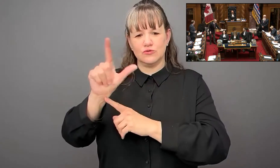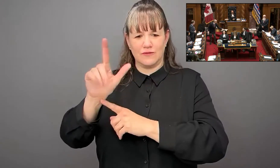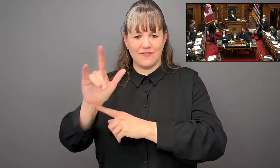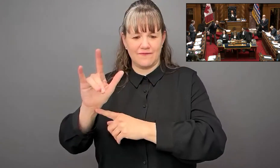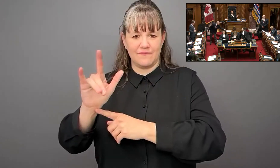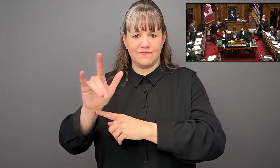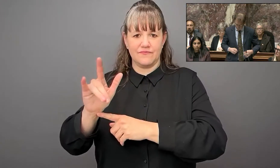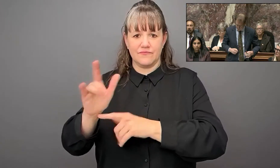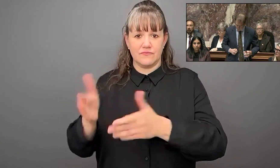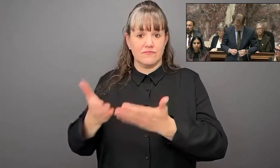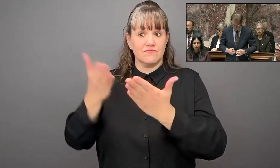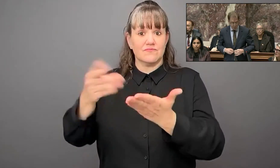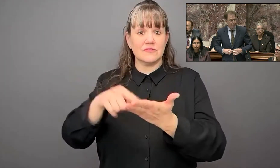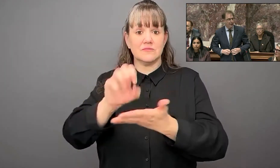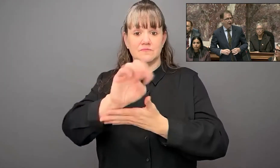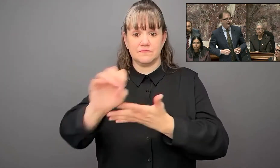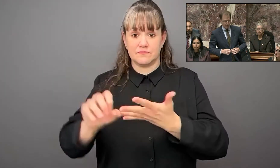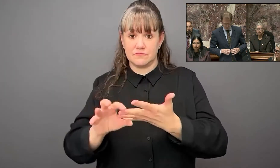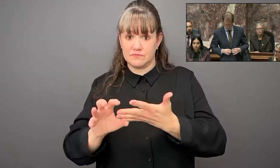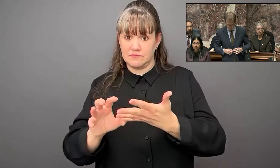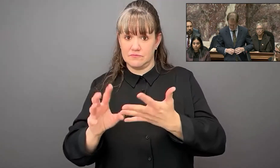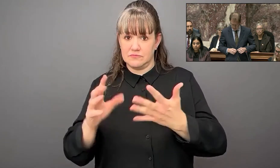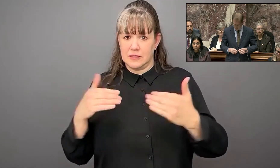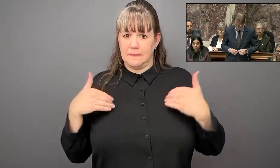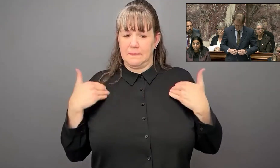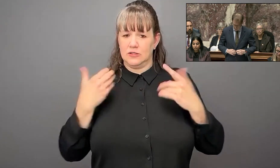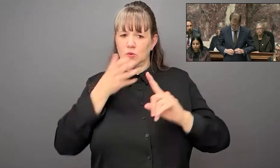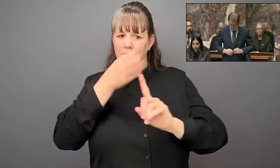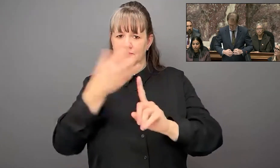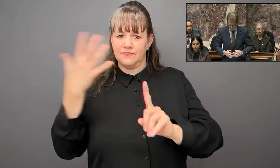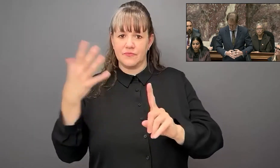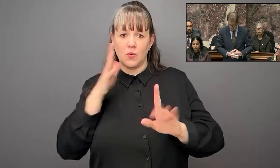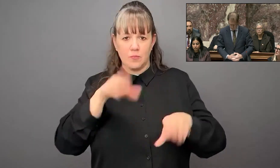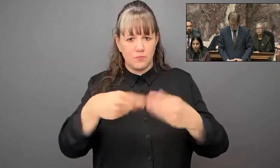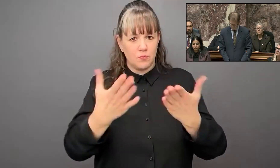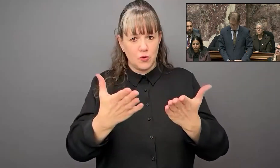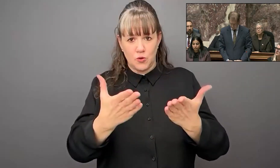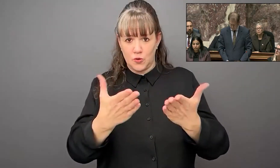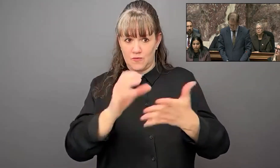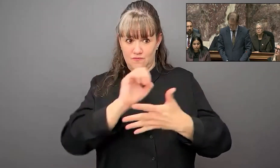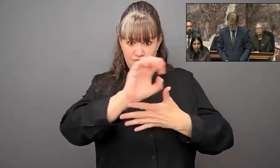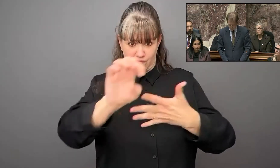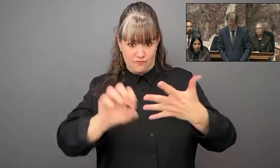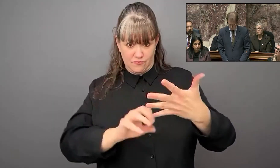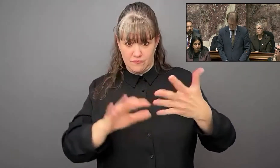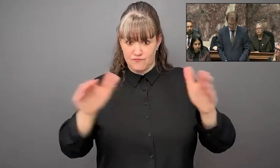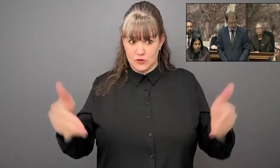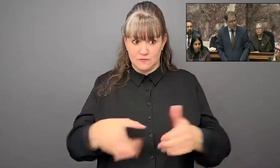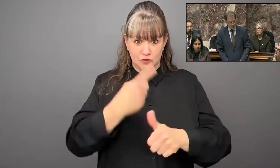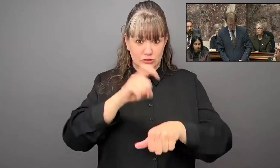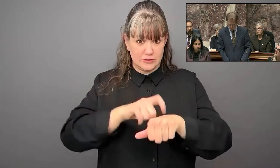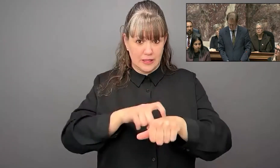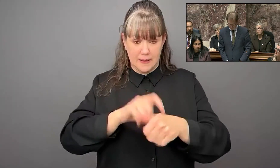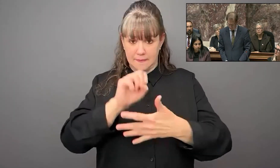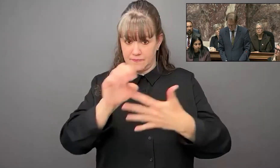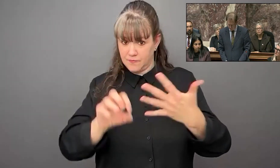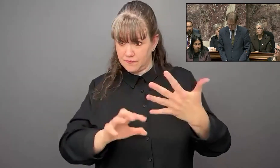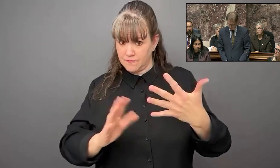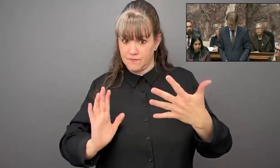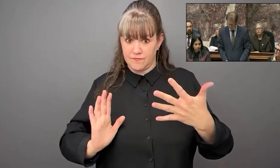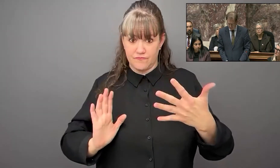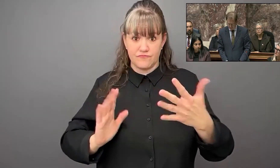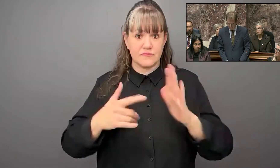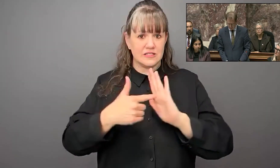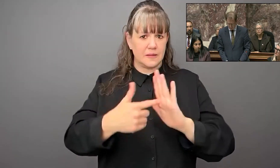Thank you, Honourable Speaker. I move that the bill be introduced and read a first time now. Honourable Speaker, I'm pleased to introduce Bill 14, the Renewable Energy